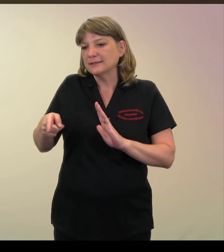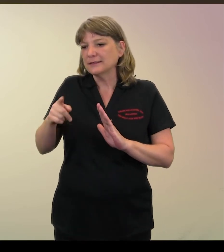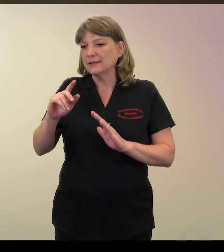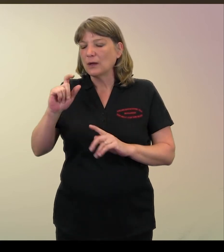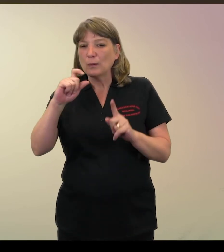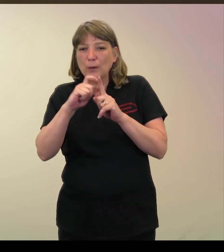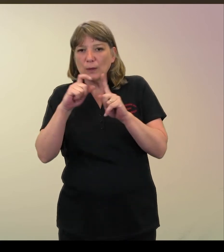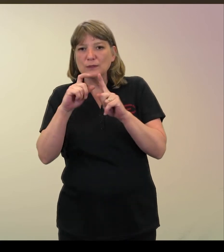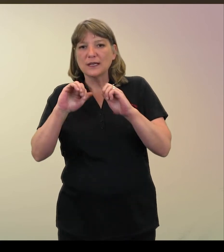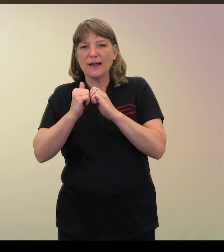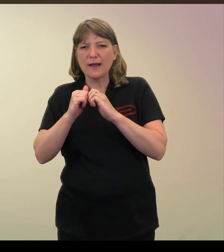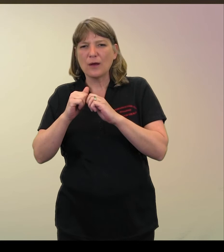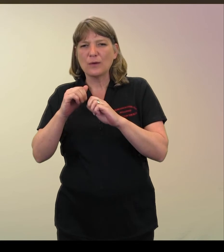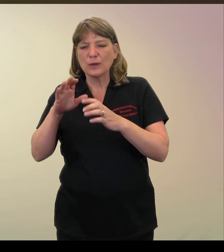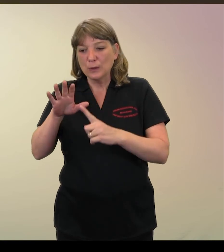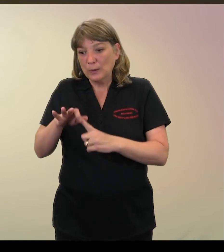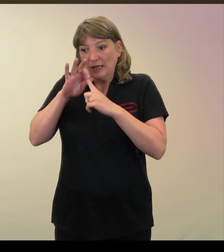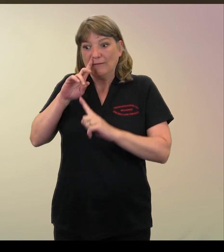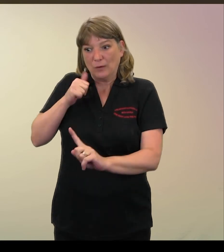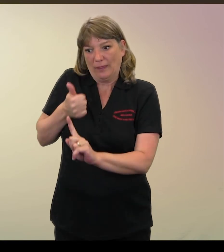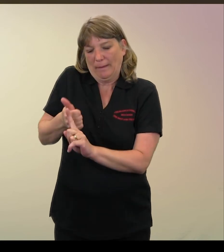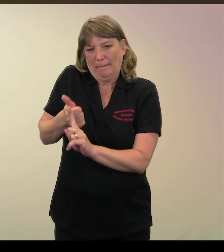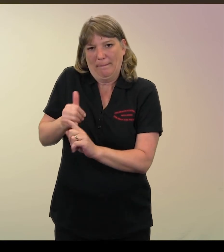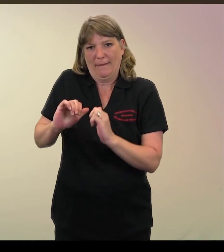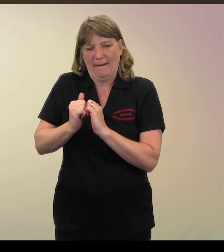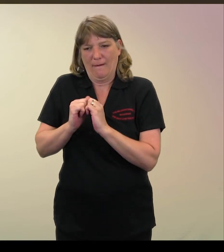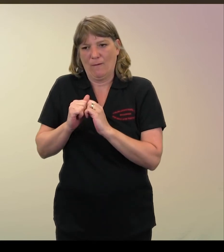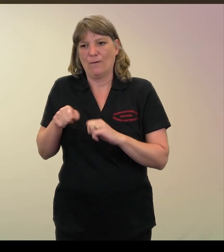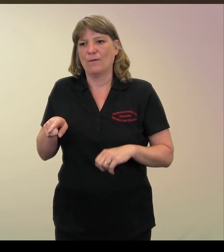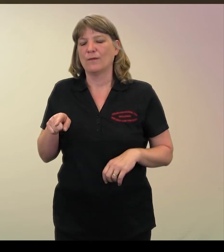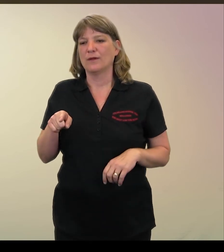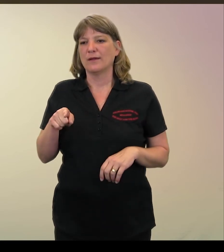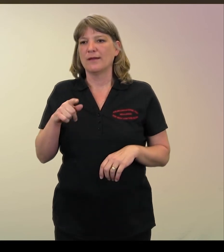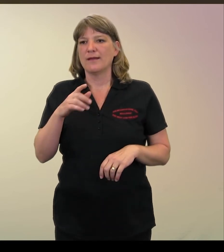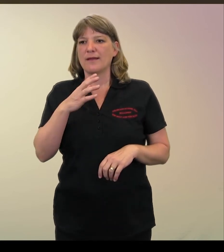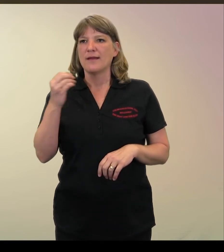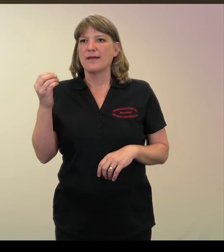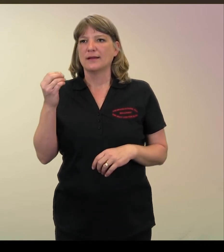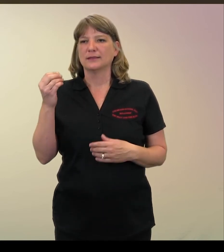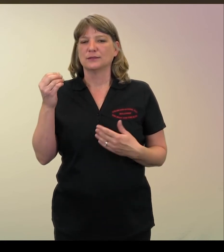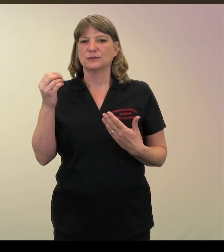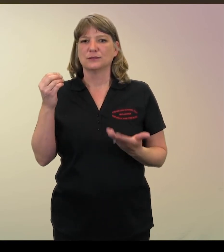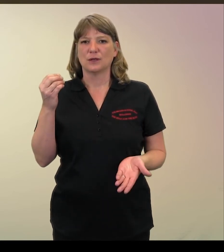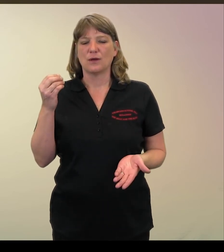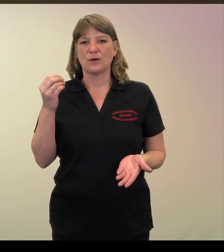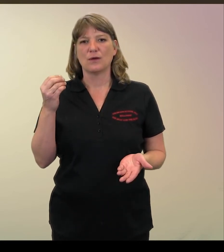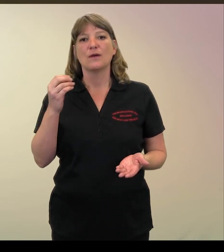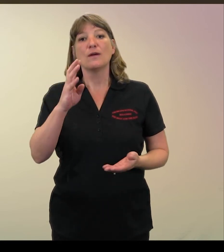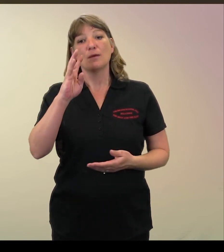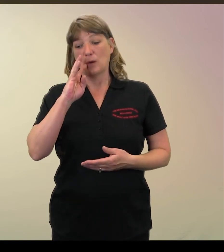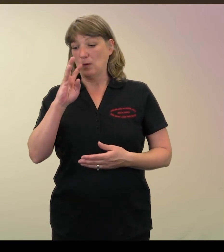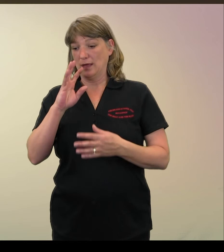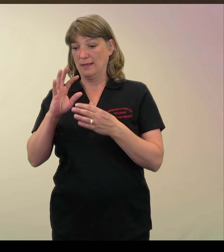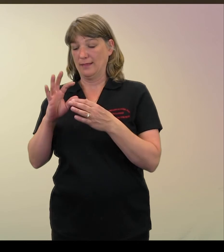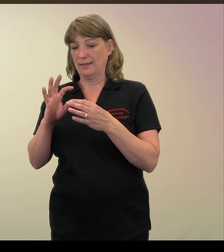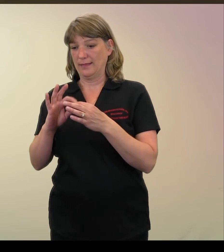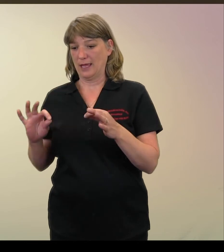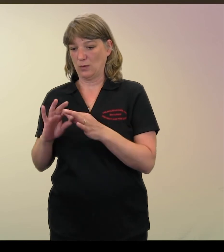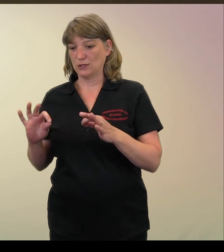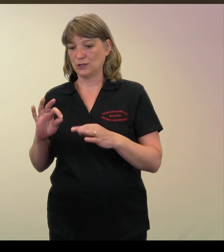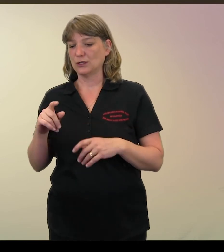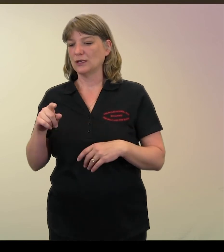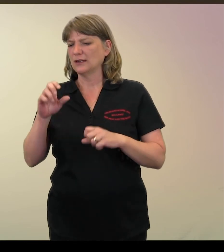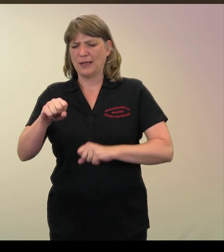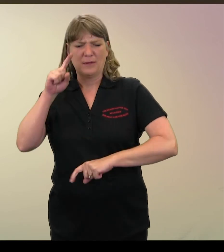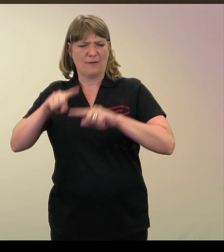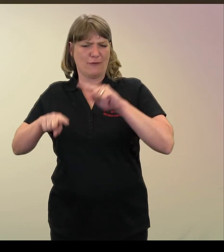use words in ways that are unique to them. And so in spoken language,